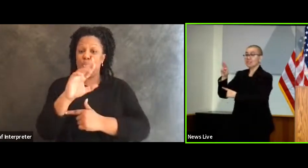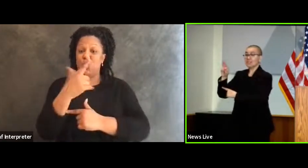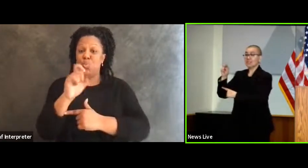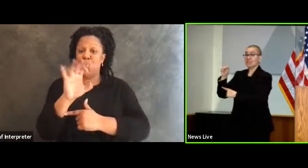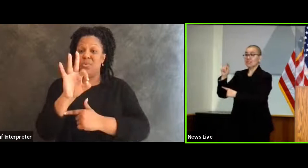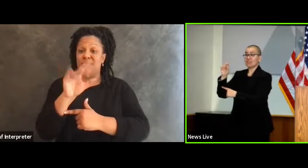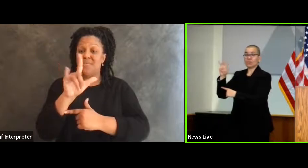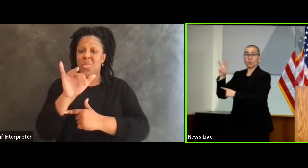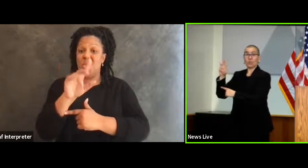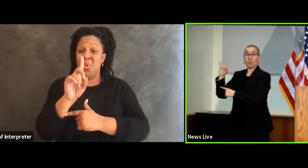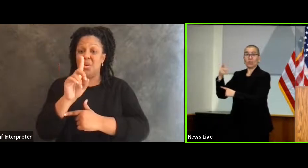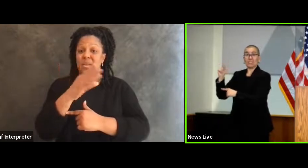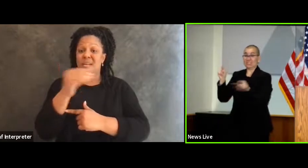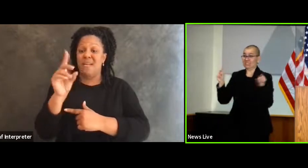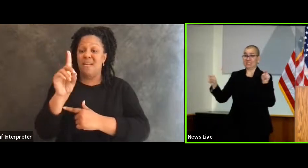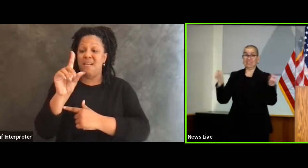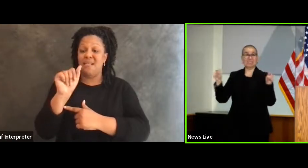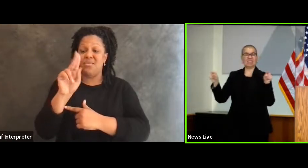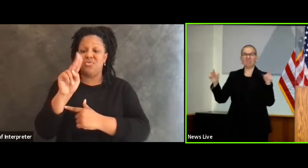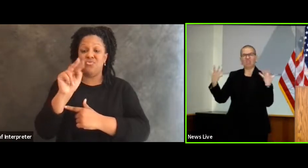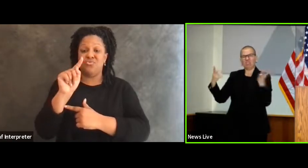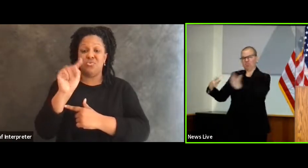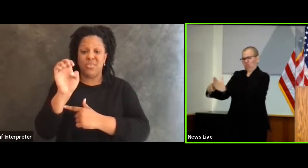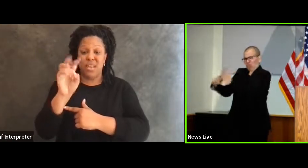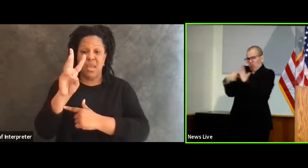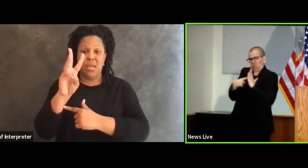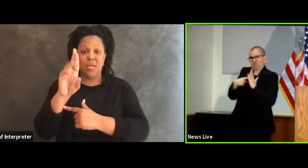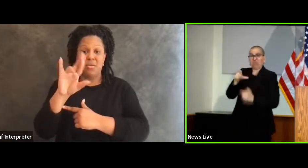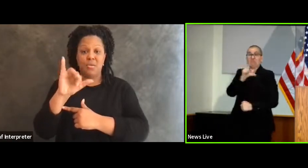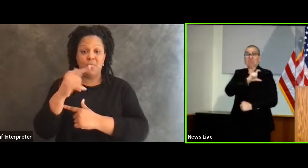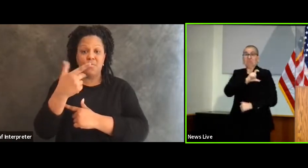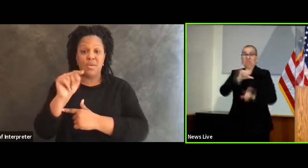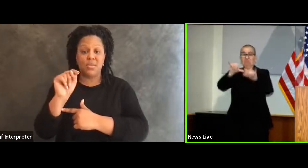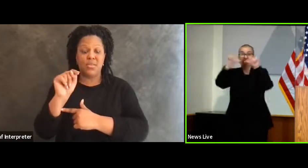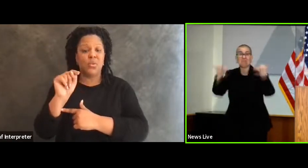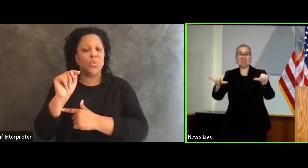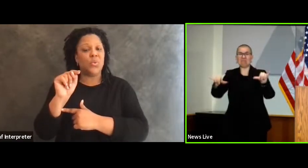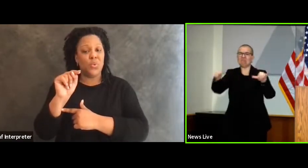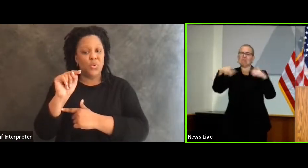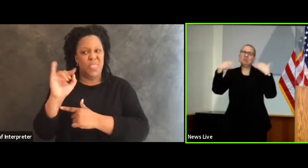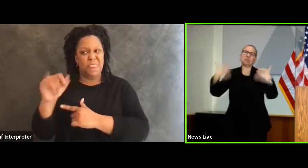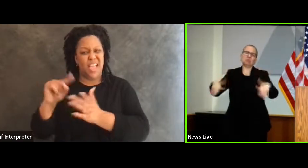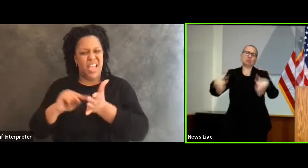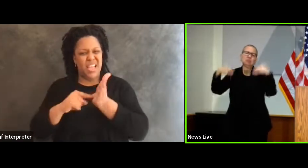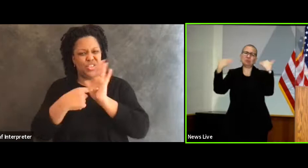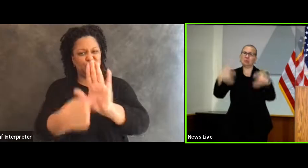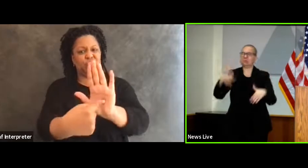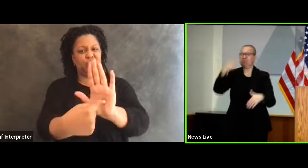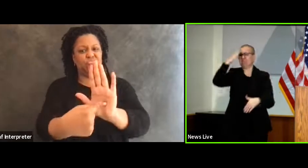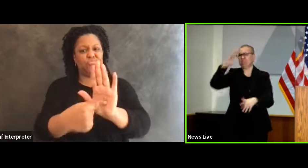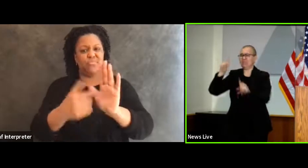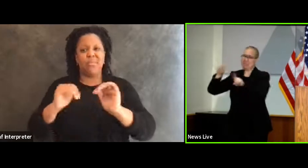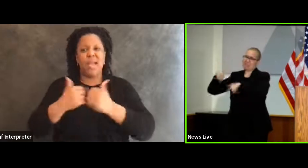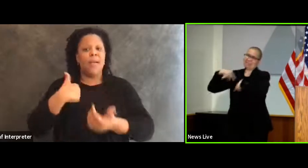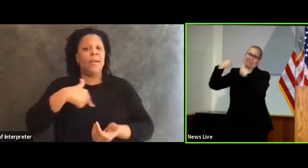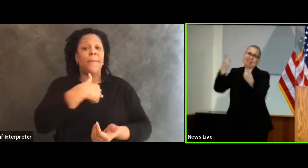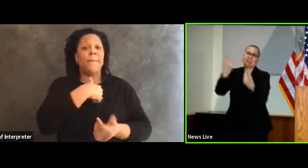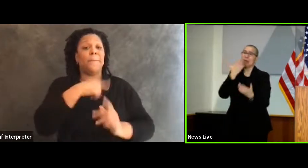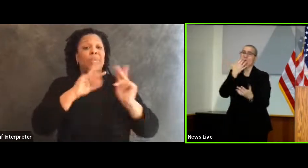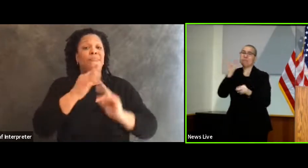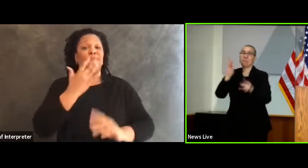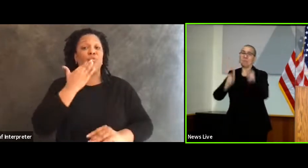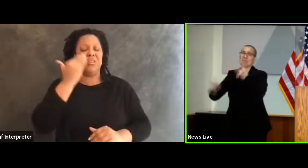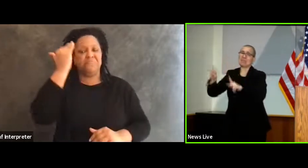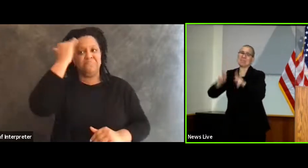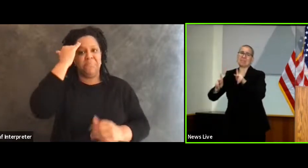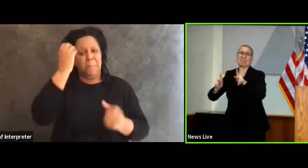system that people of color have known about for years. As Attorney General Keith Ellison said, the guilty verdict of Derek Chauvin was